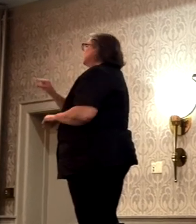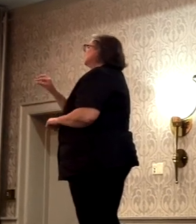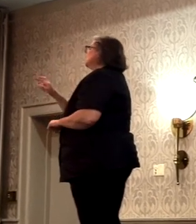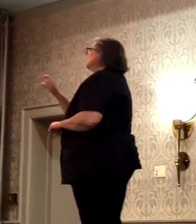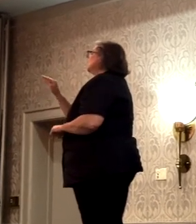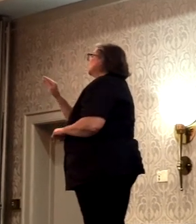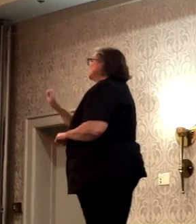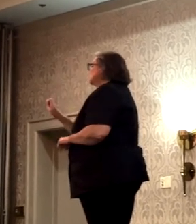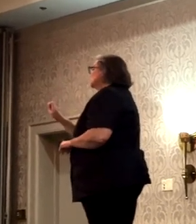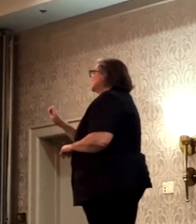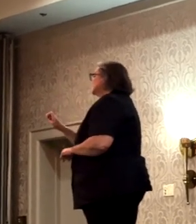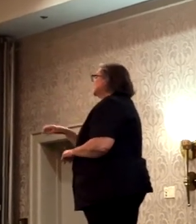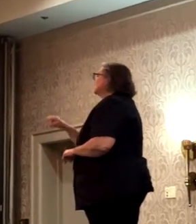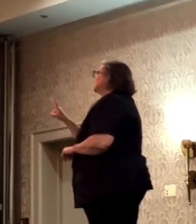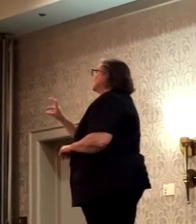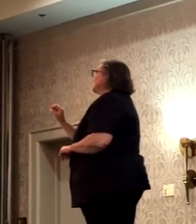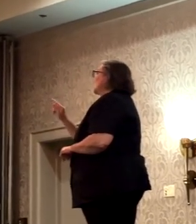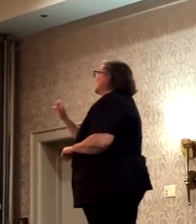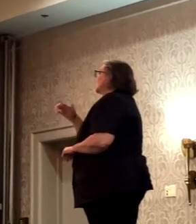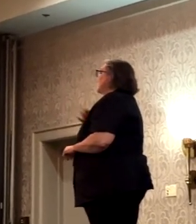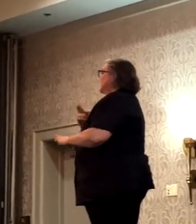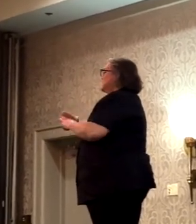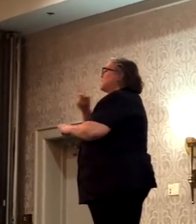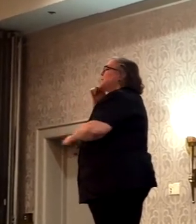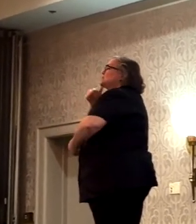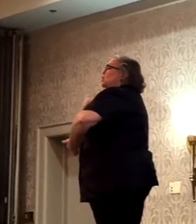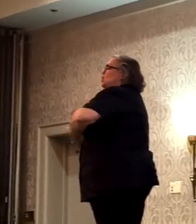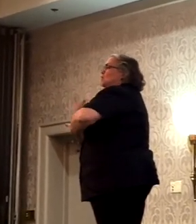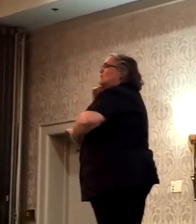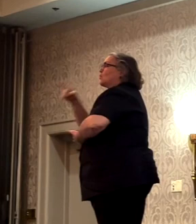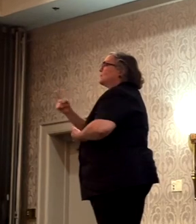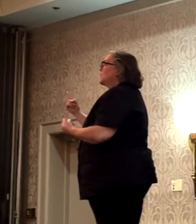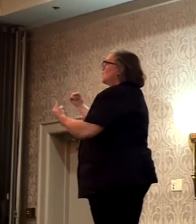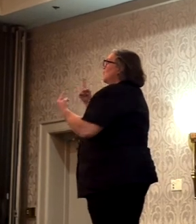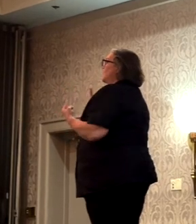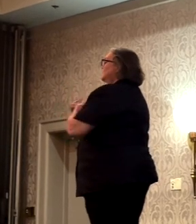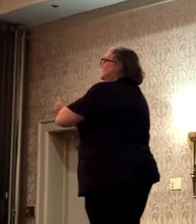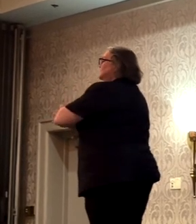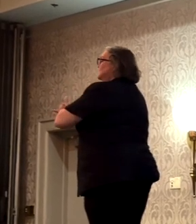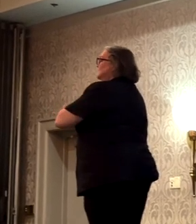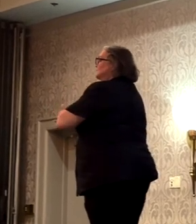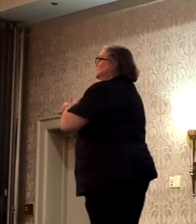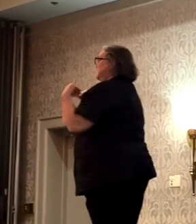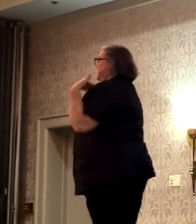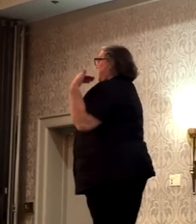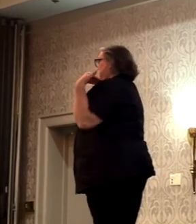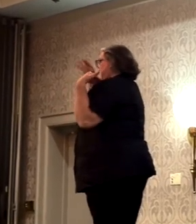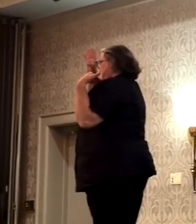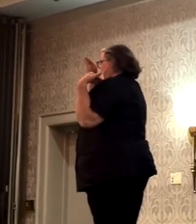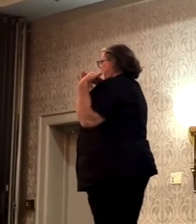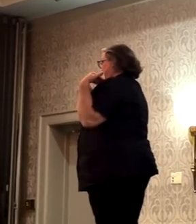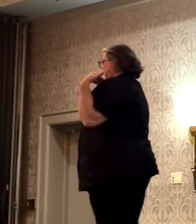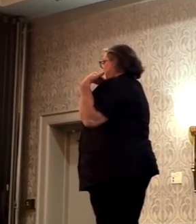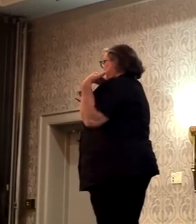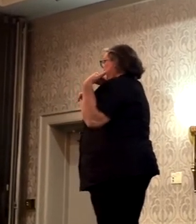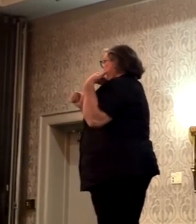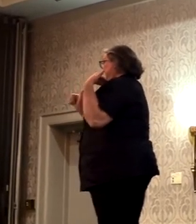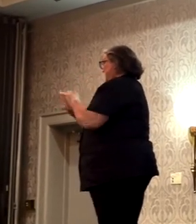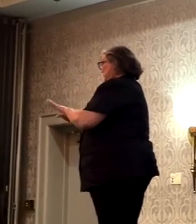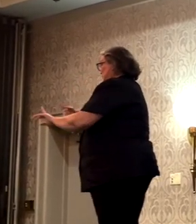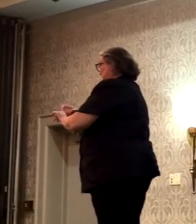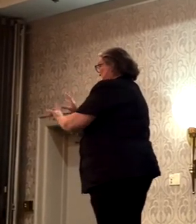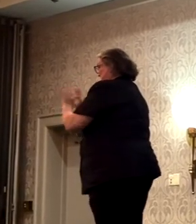I named Georgie after him, came to this country as a youngster, one of 10 children, and